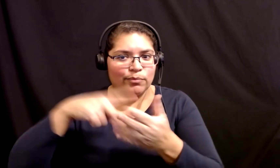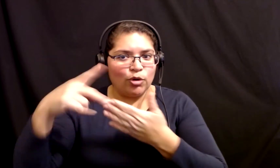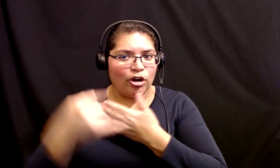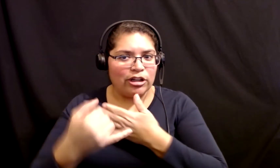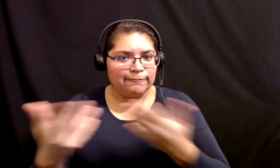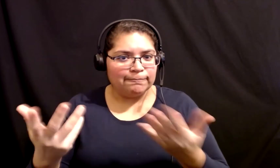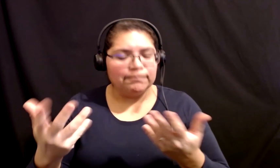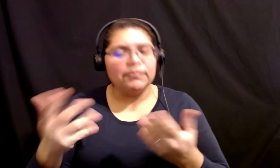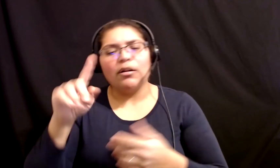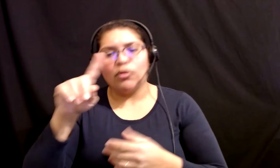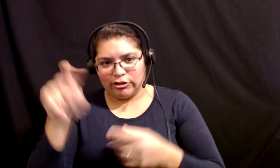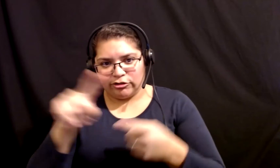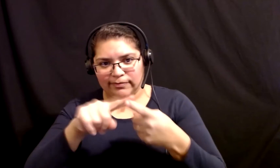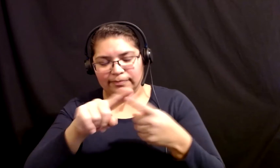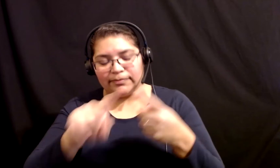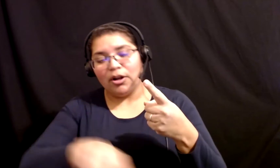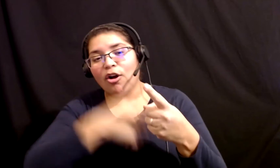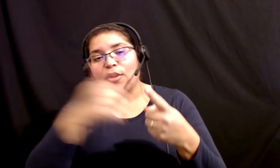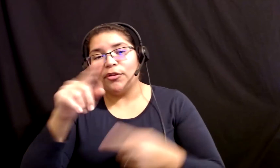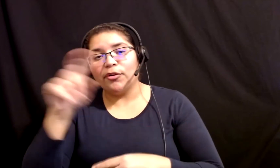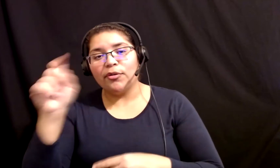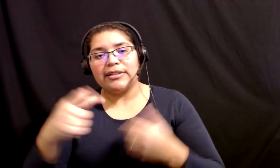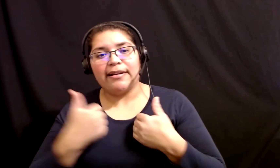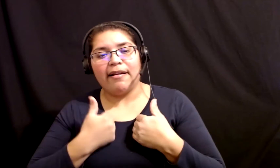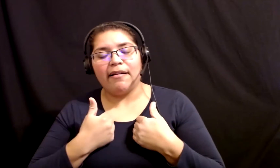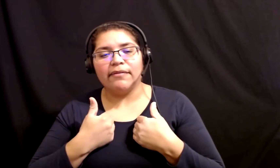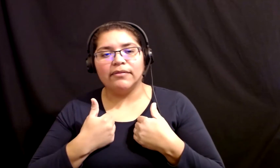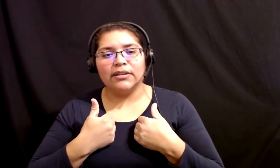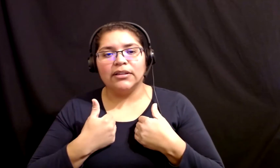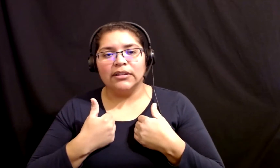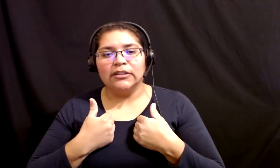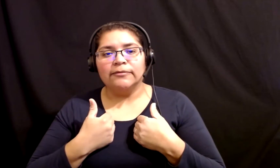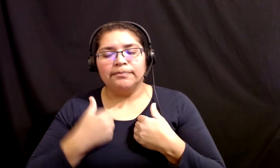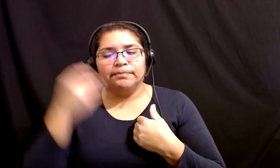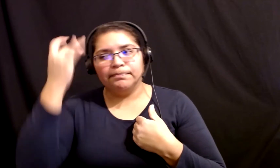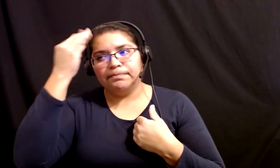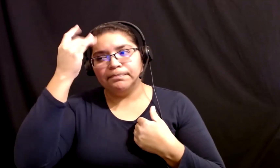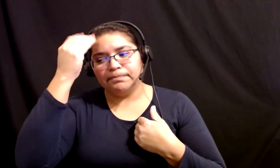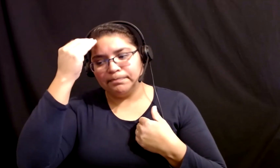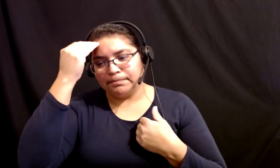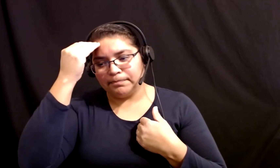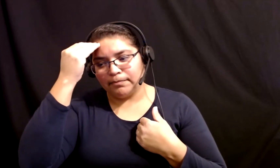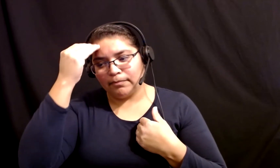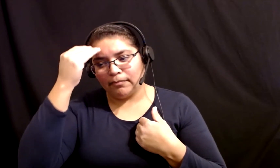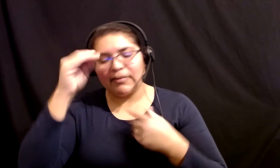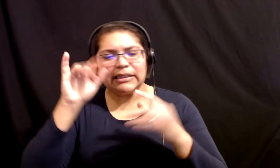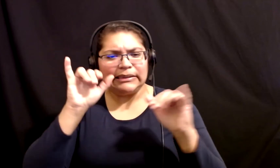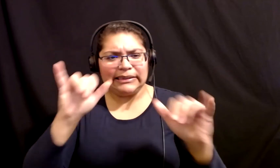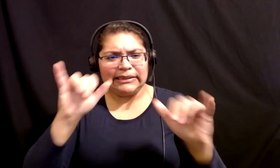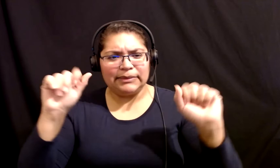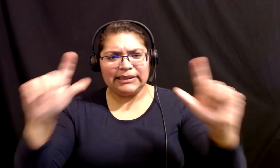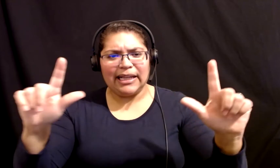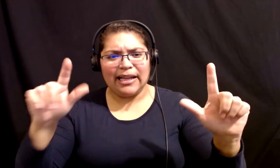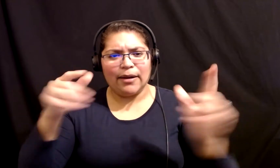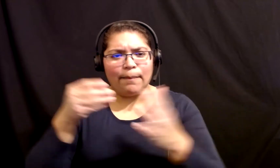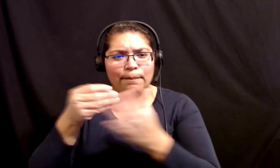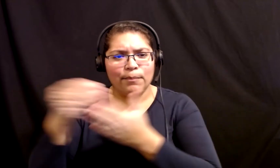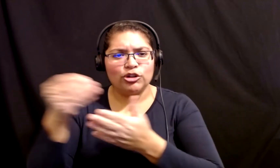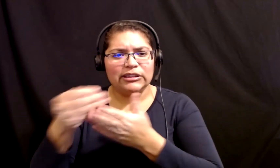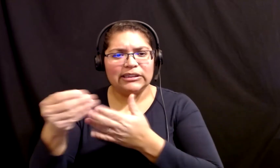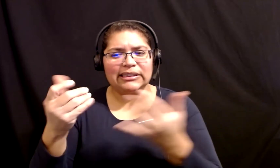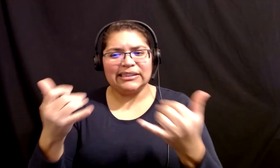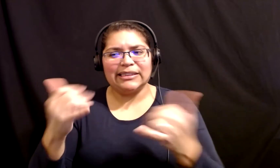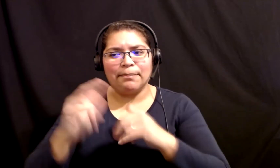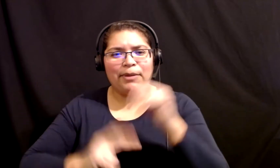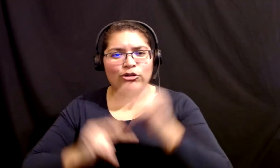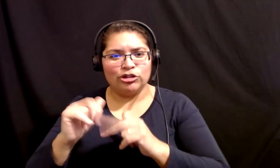and another one that I was thinking about on this same slide on purchasing existing